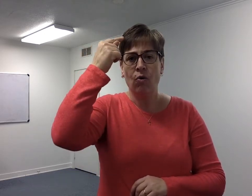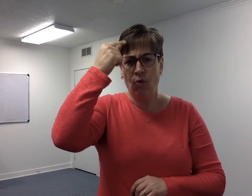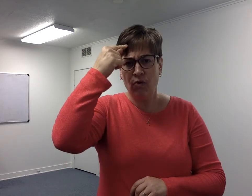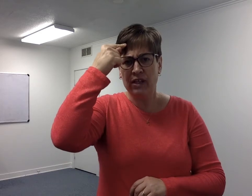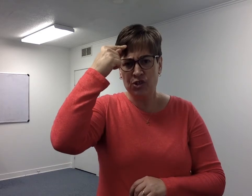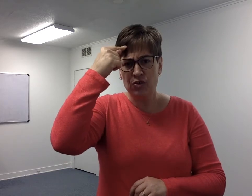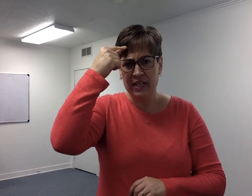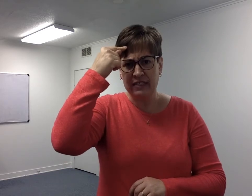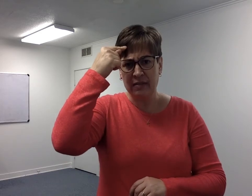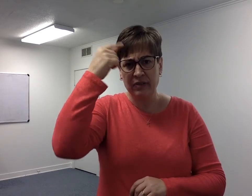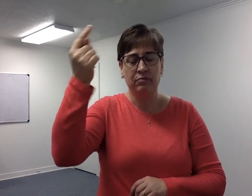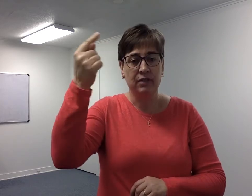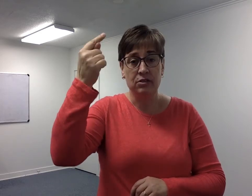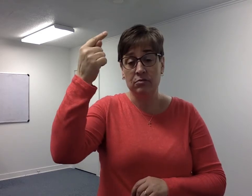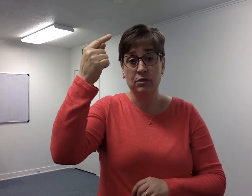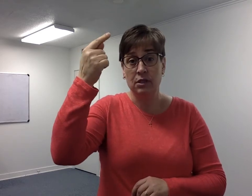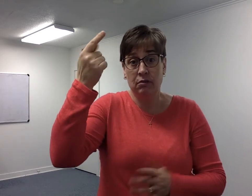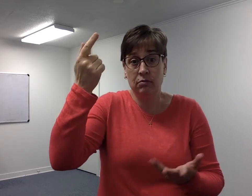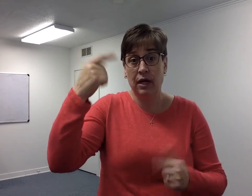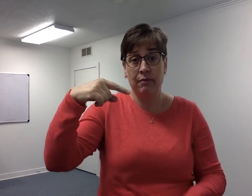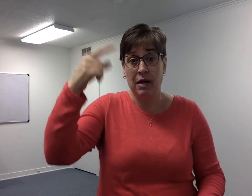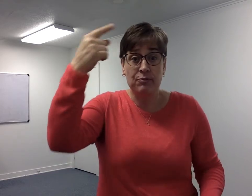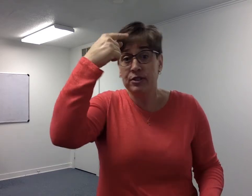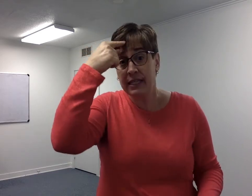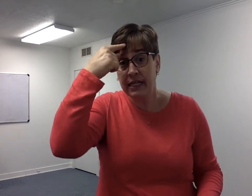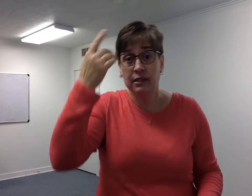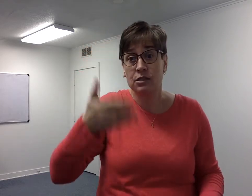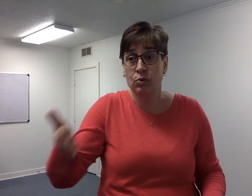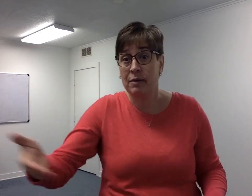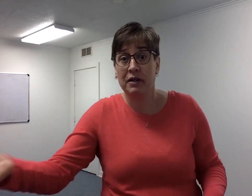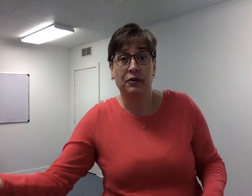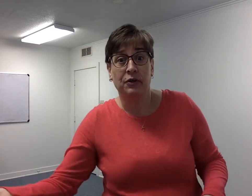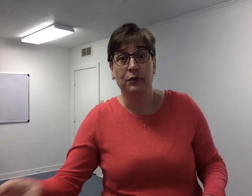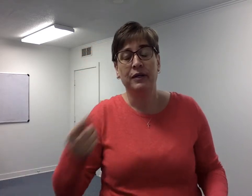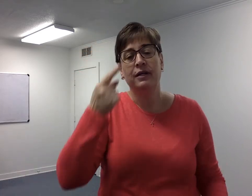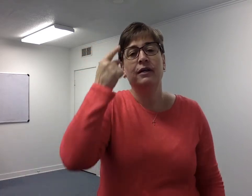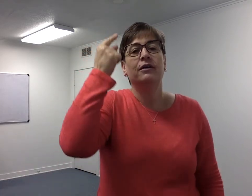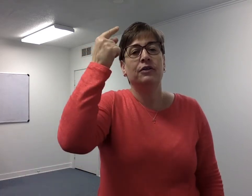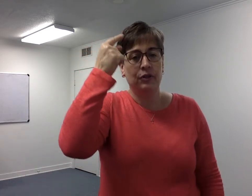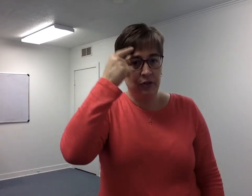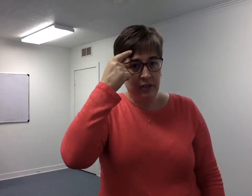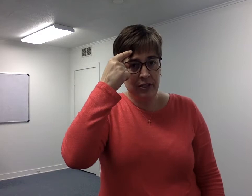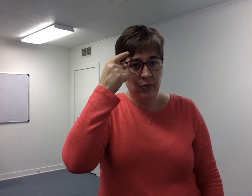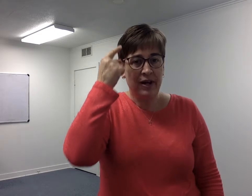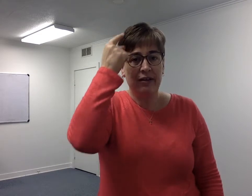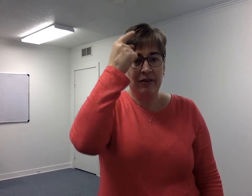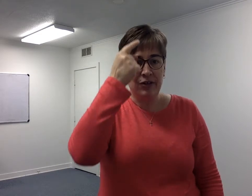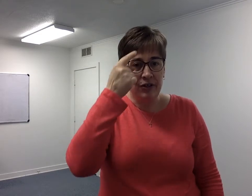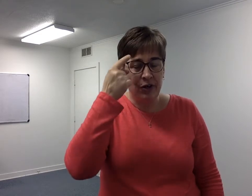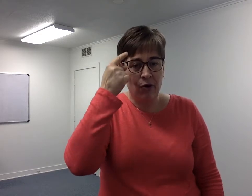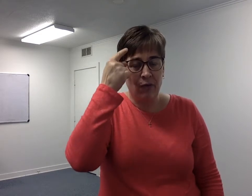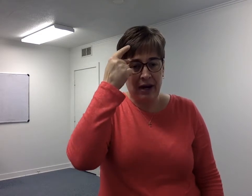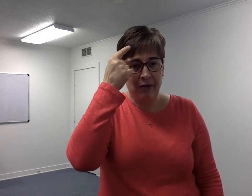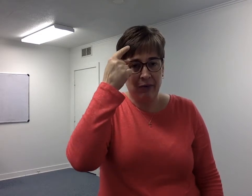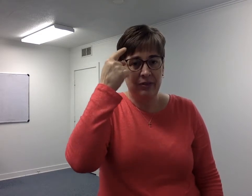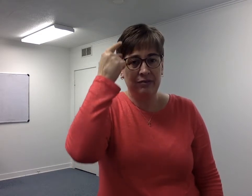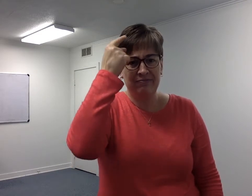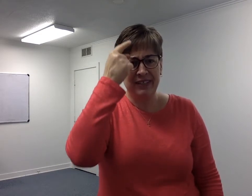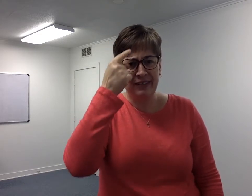or that you think something, that, you know, I'm just thinking this is what I'm going to do. You can do it this way, or you can go around, like,